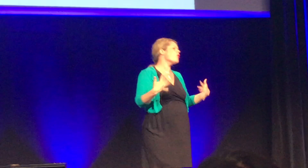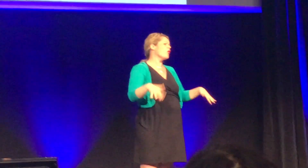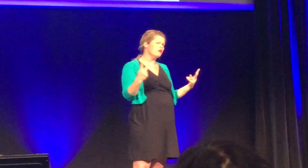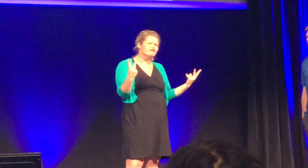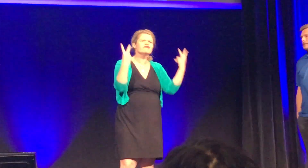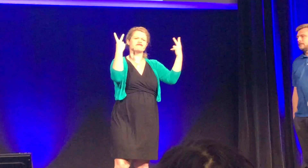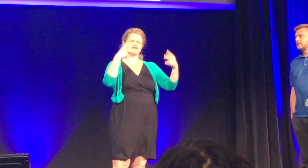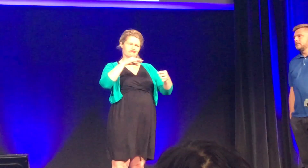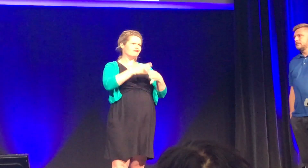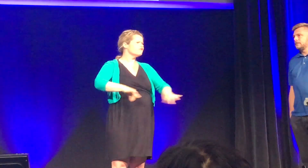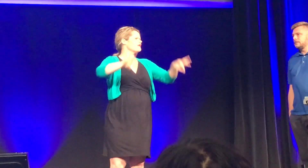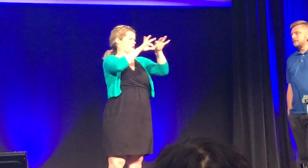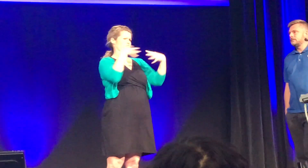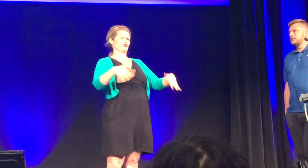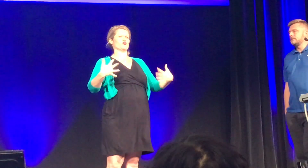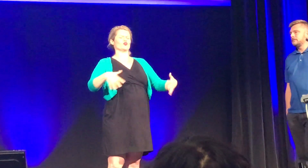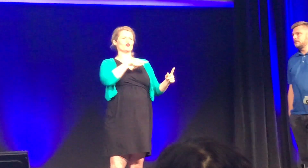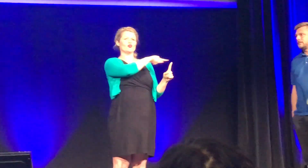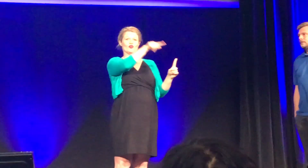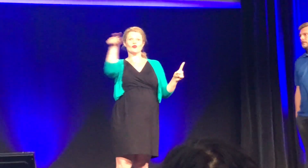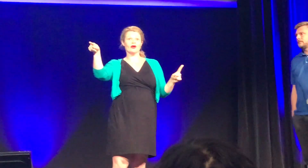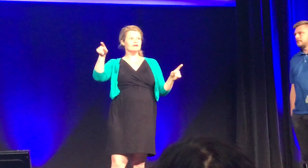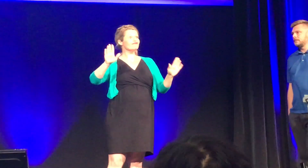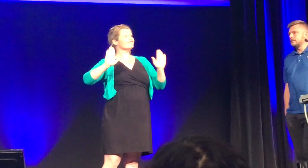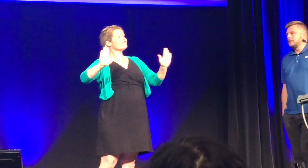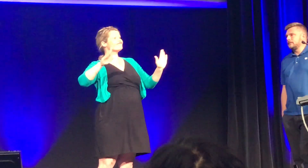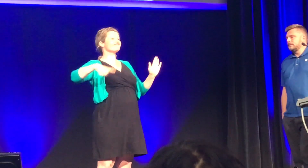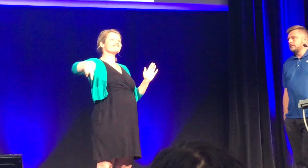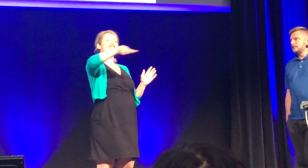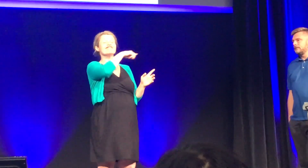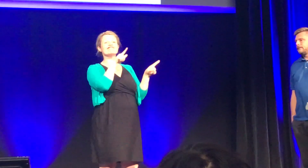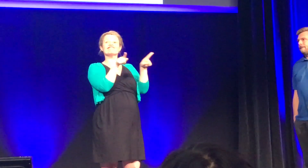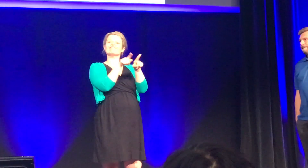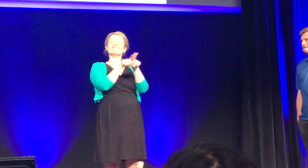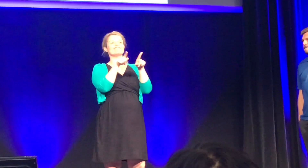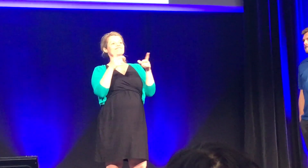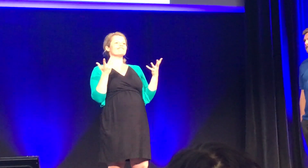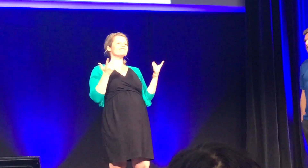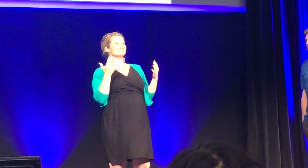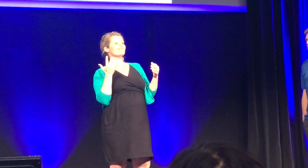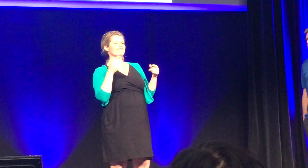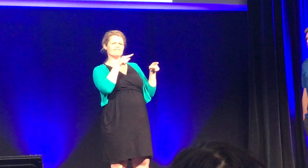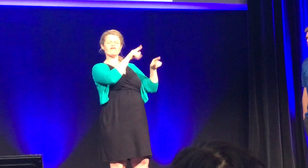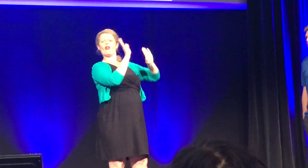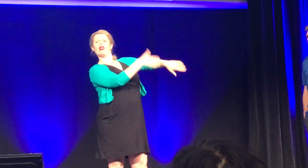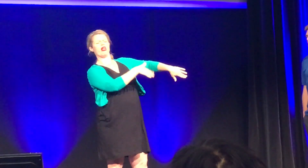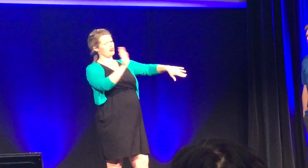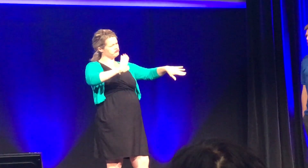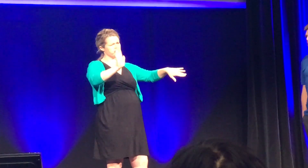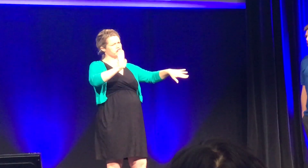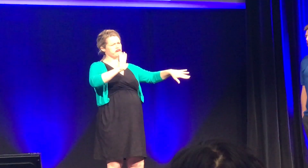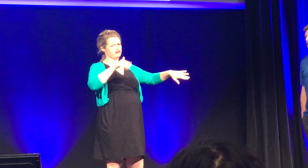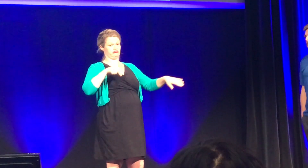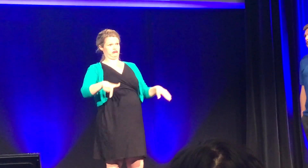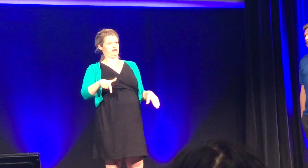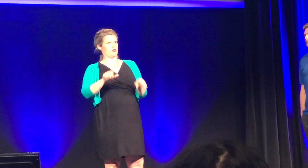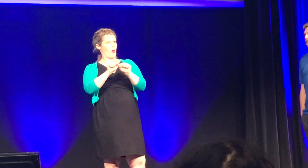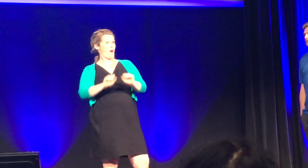a visual resource. And we recognise how important it is for national sign languages to be recognised in different countries.